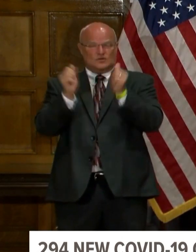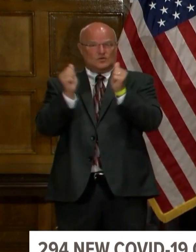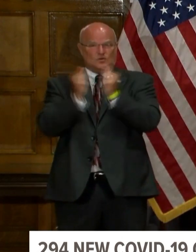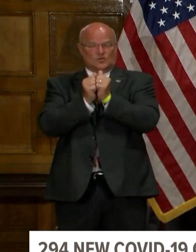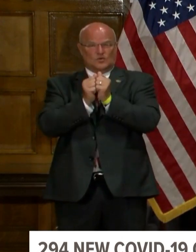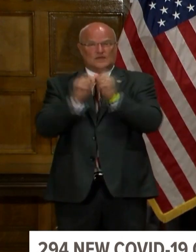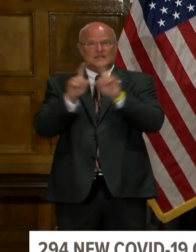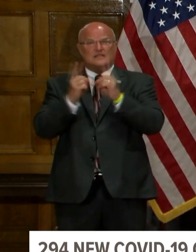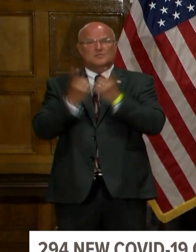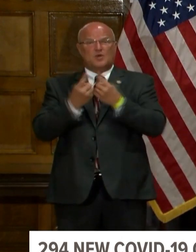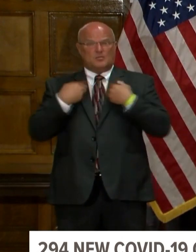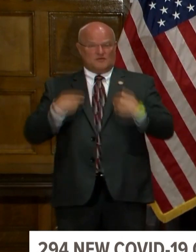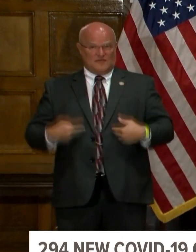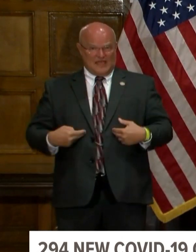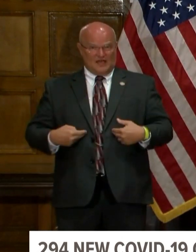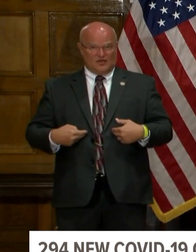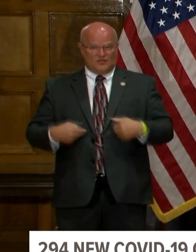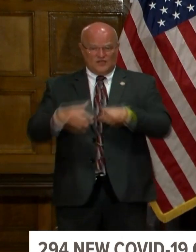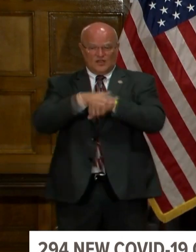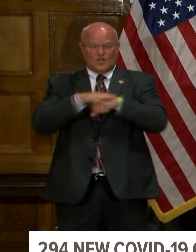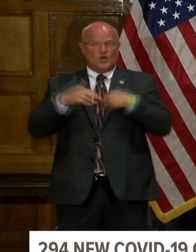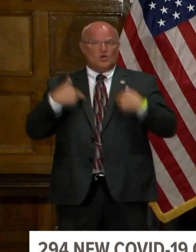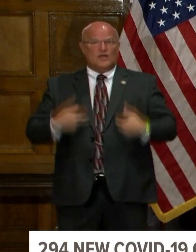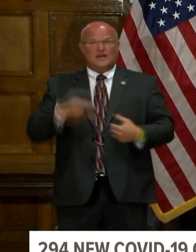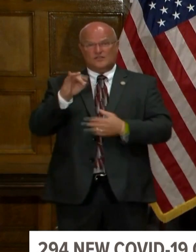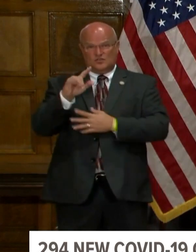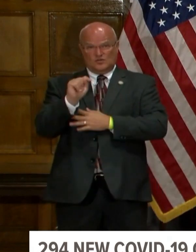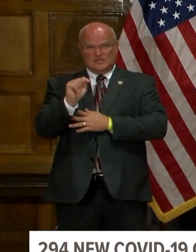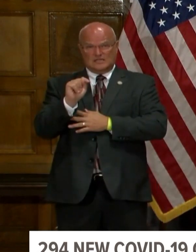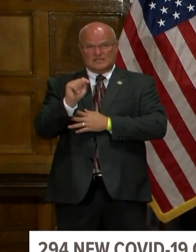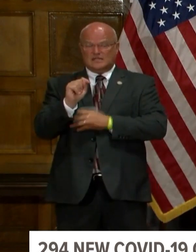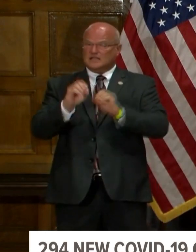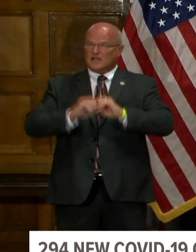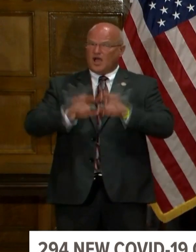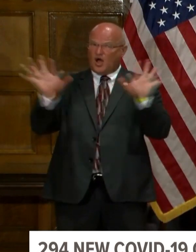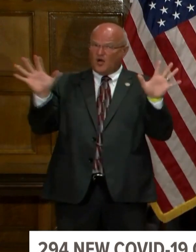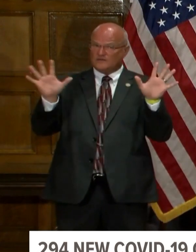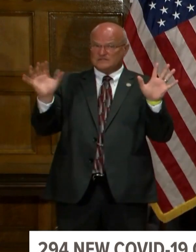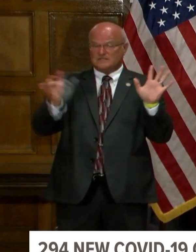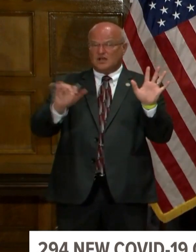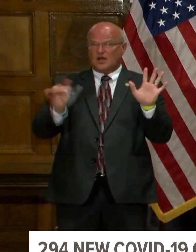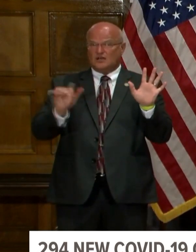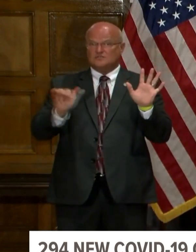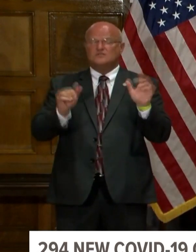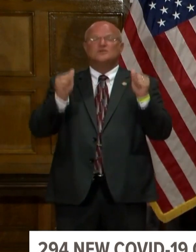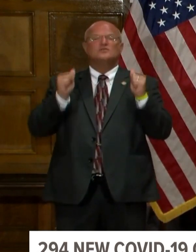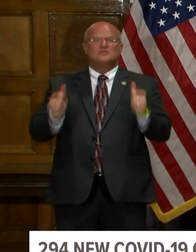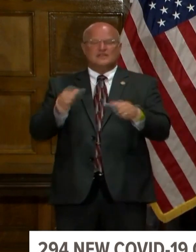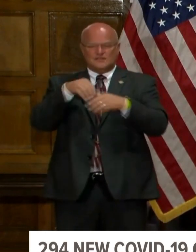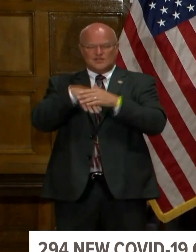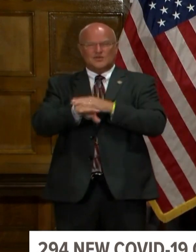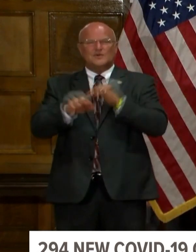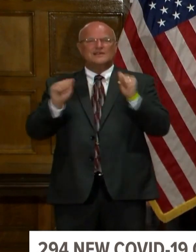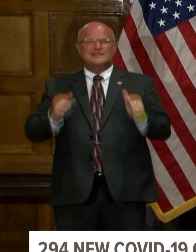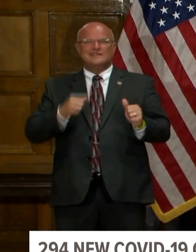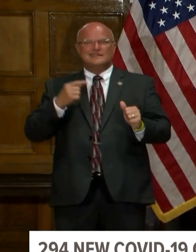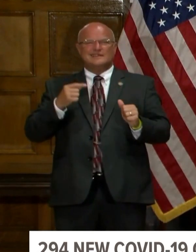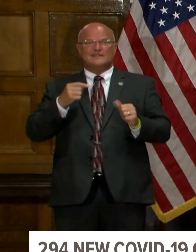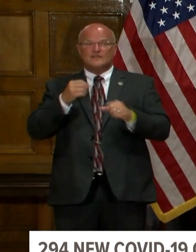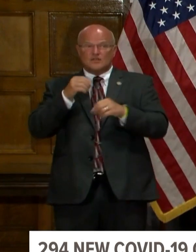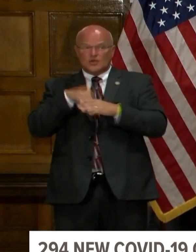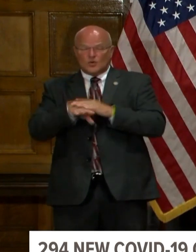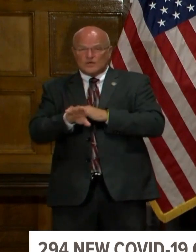with the Department of Health, their local health unit. And obviously also, you can, as you go in, you can always, if